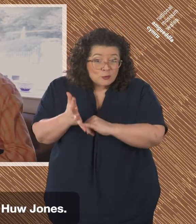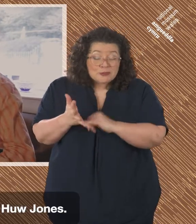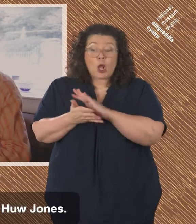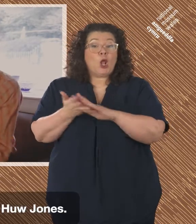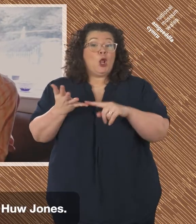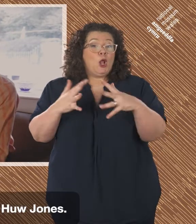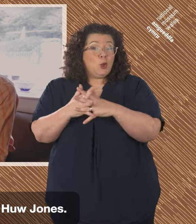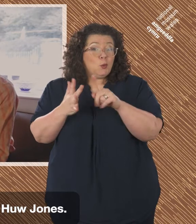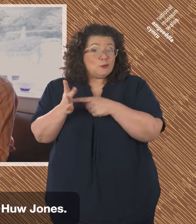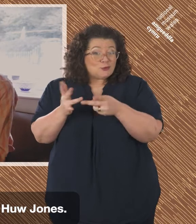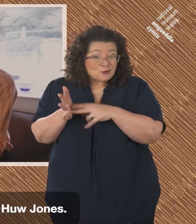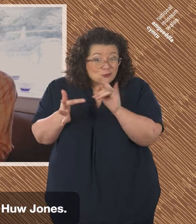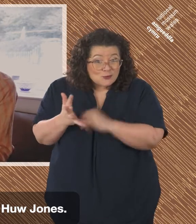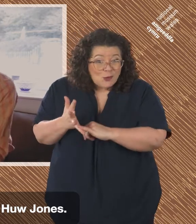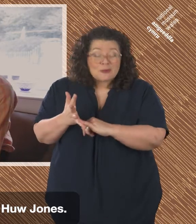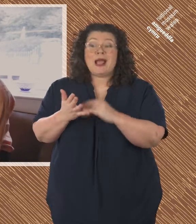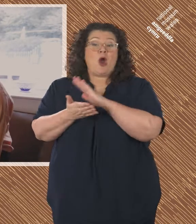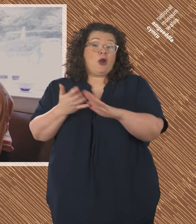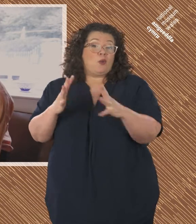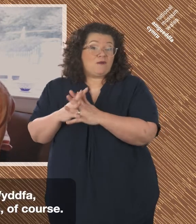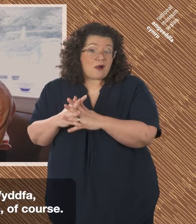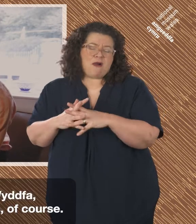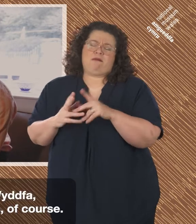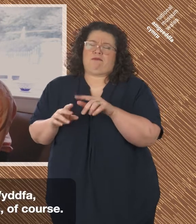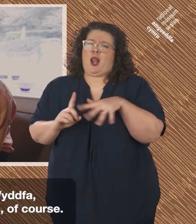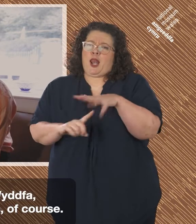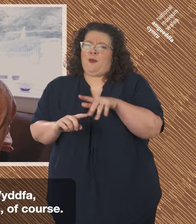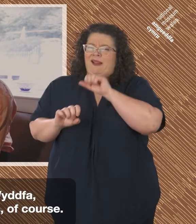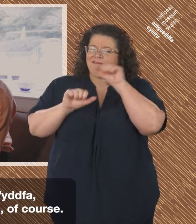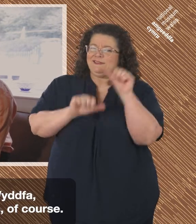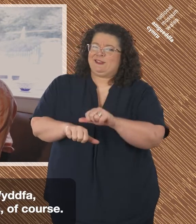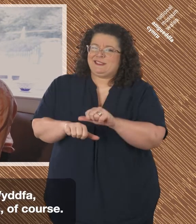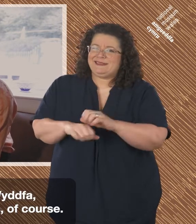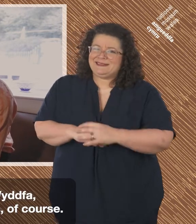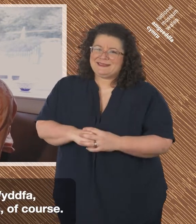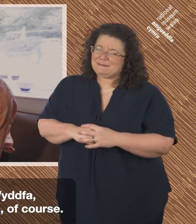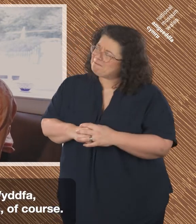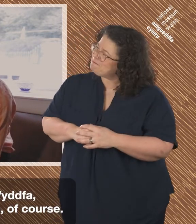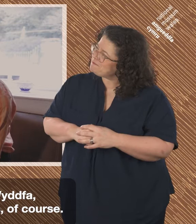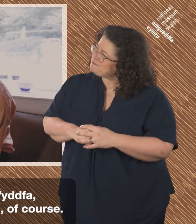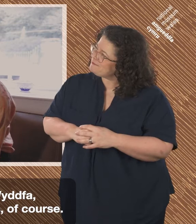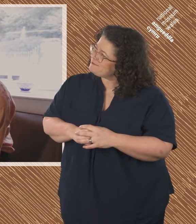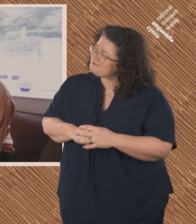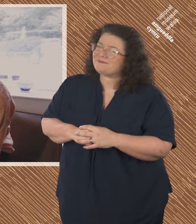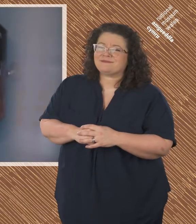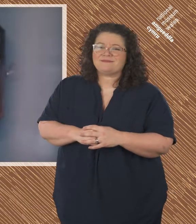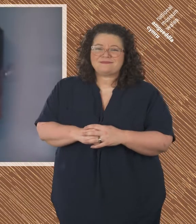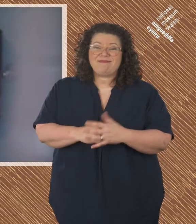From Tom Jones, to Hugh Jones, and Hocairwydfa, the local favourites, of course.